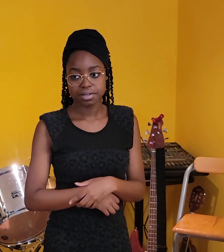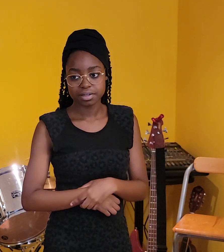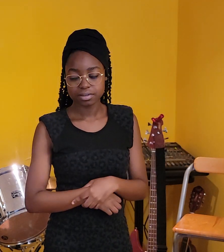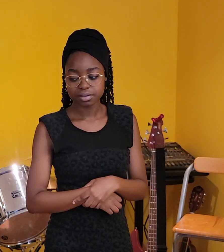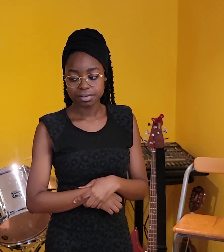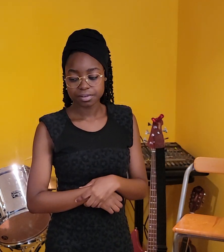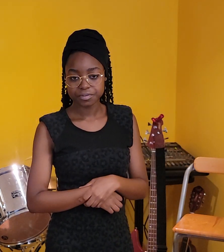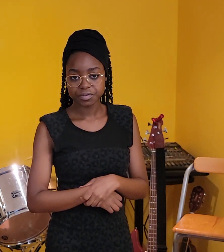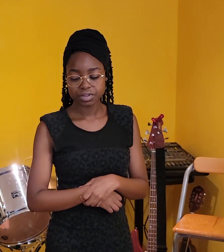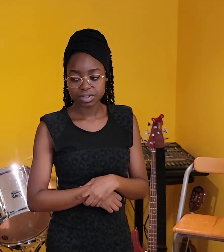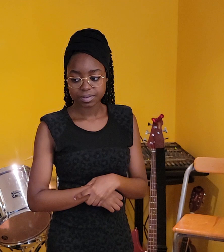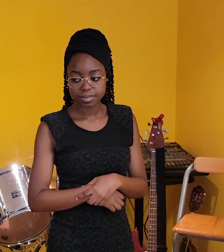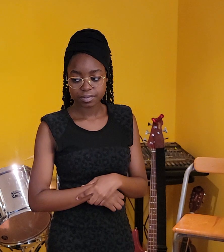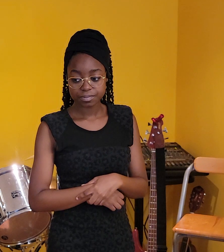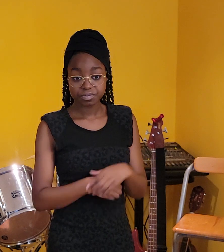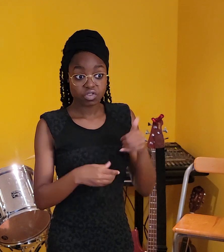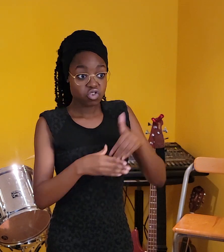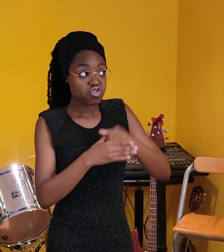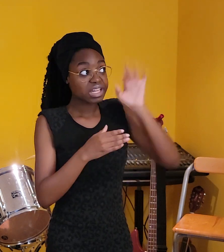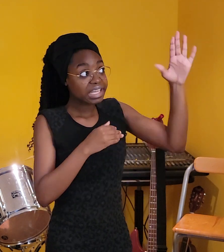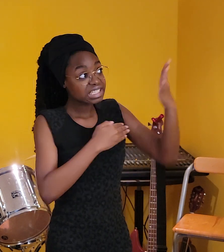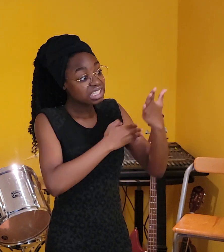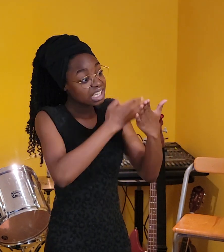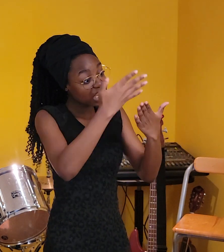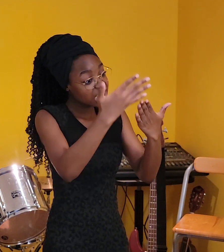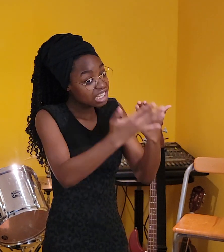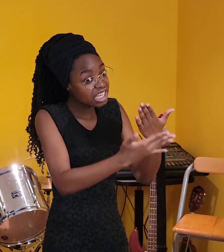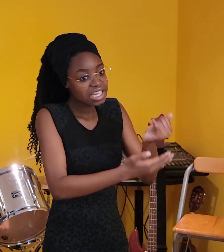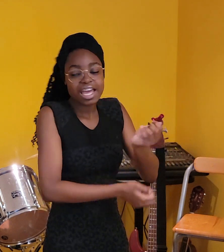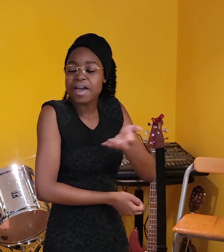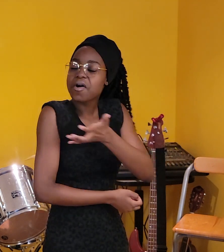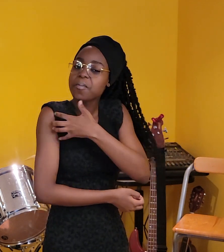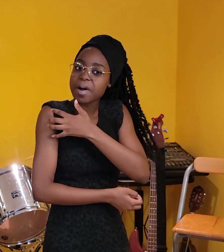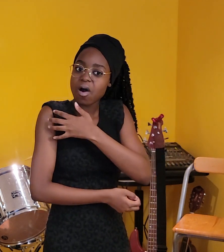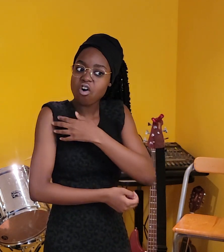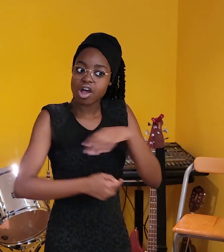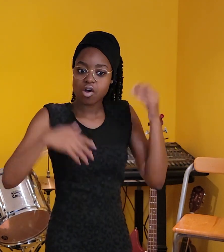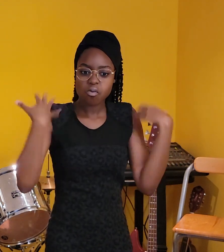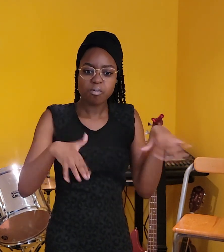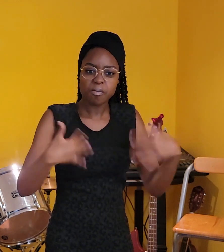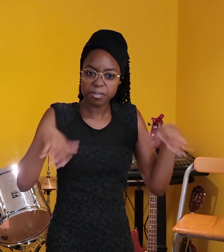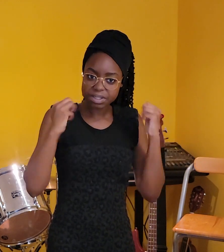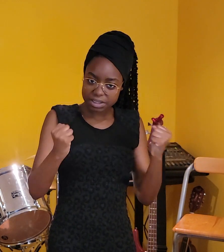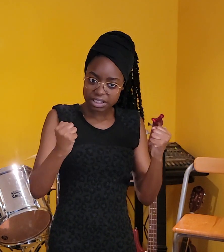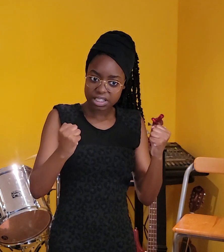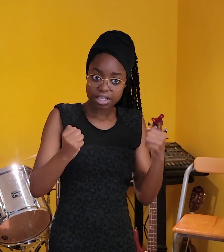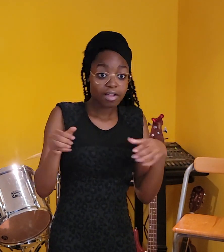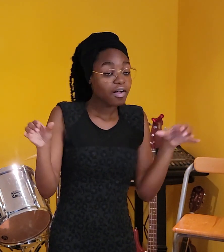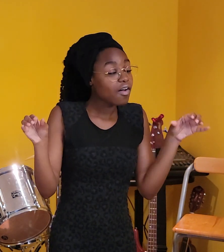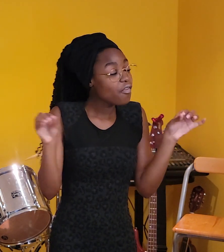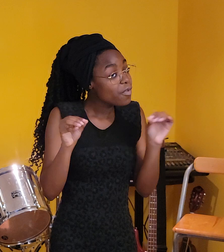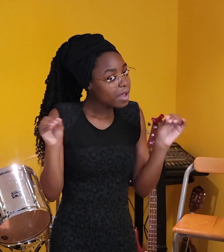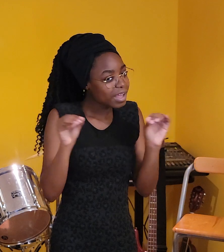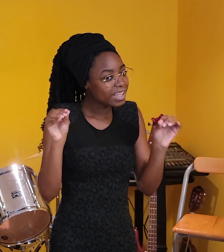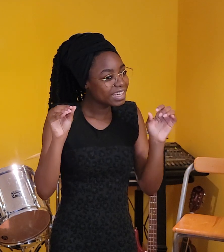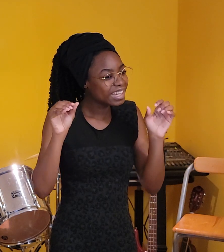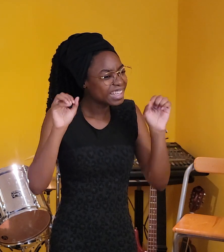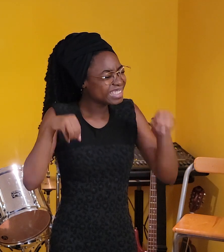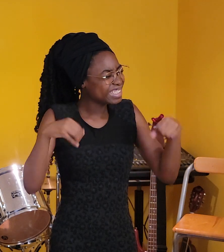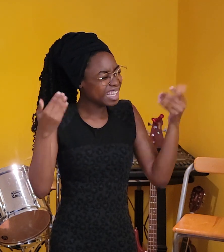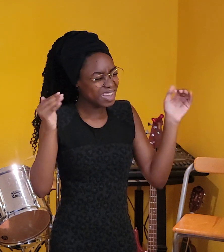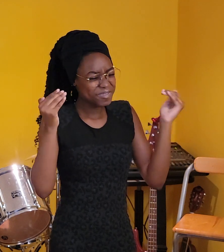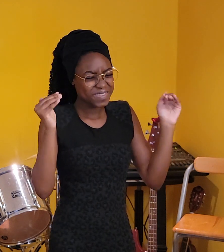And as it says, in his hand is power. Might, and nobody's able to withstand